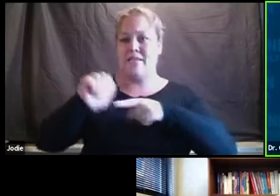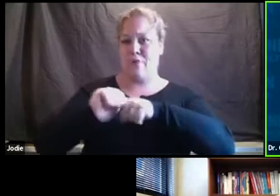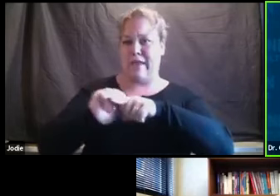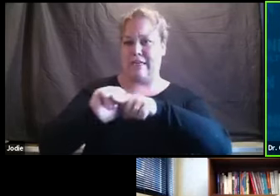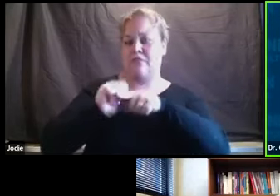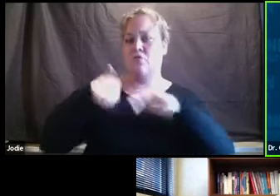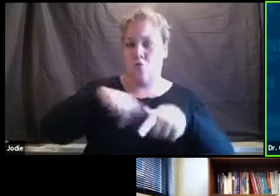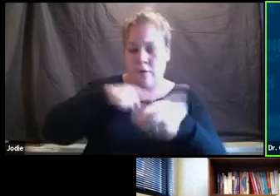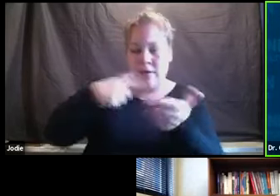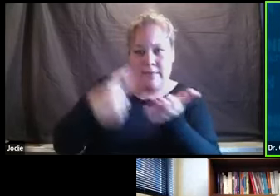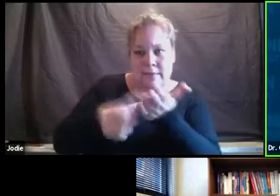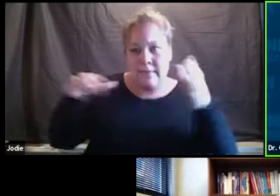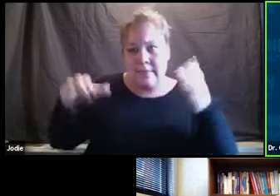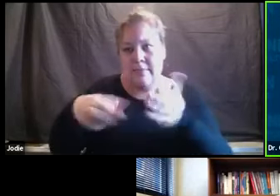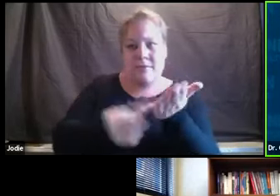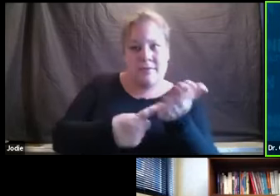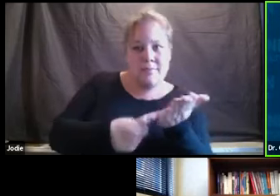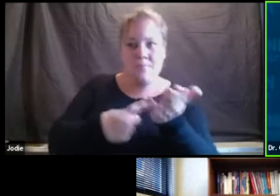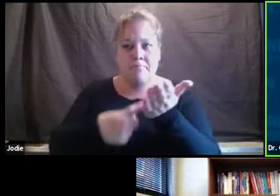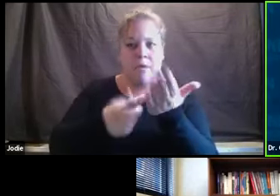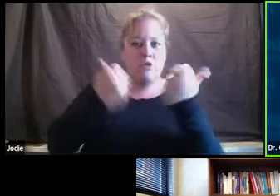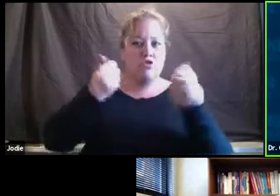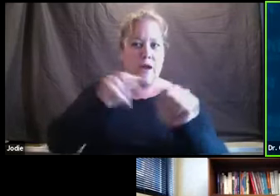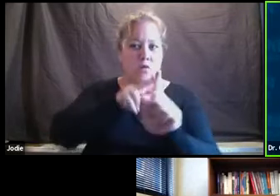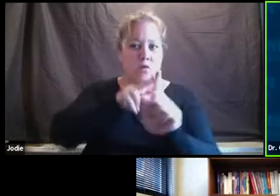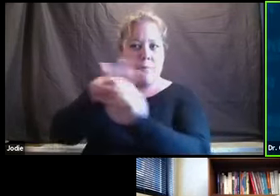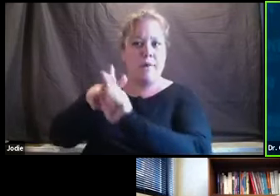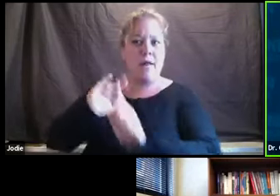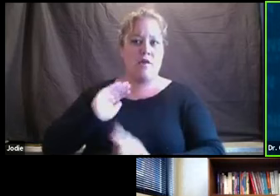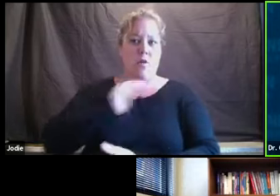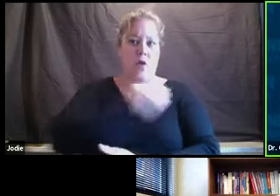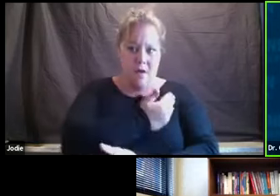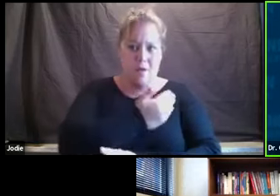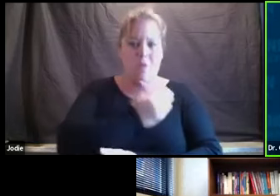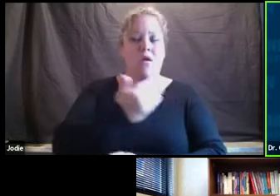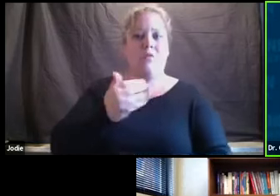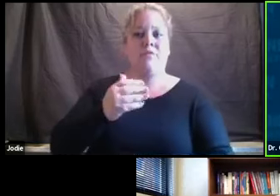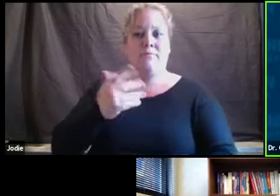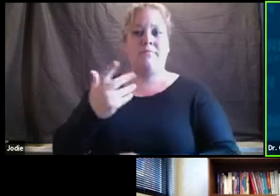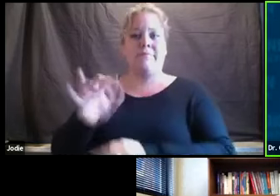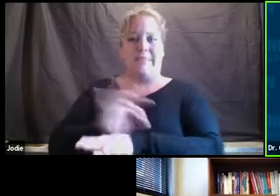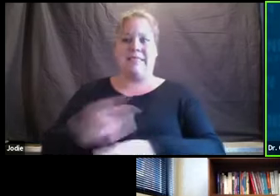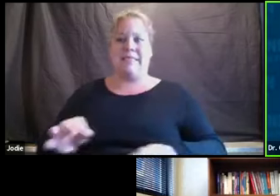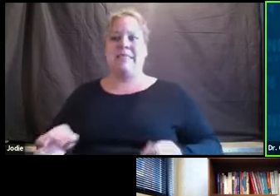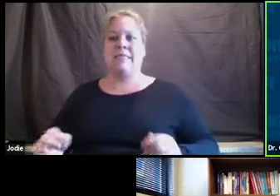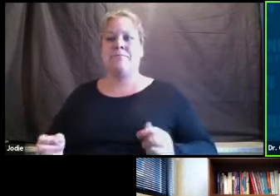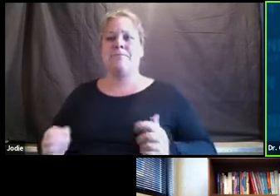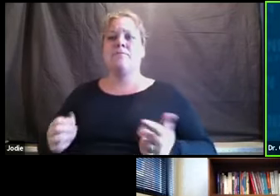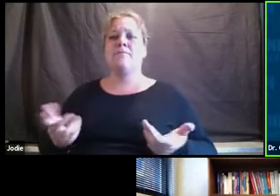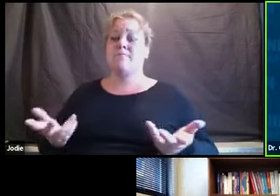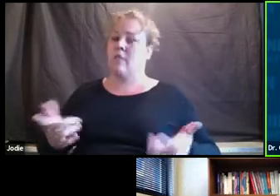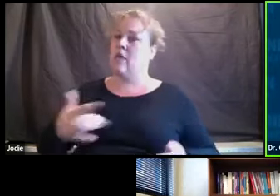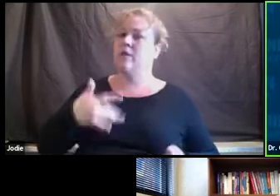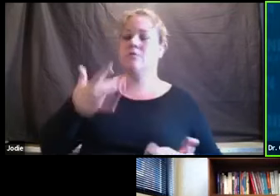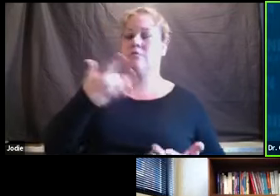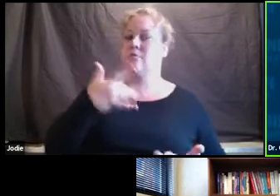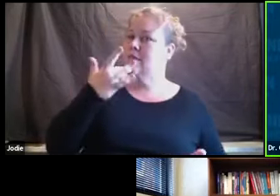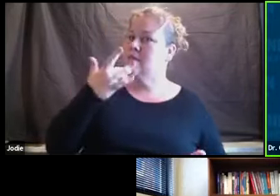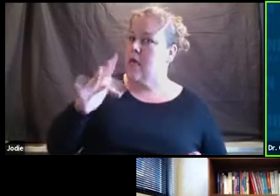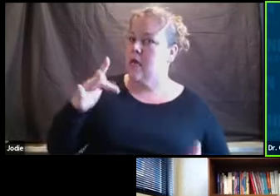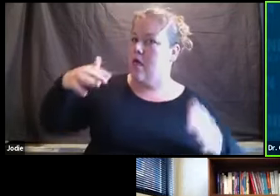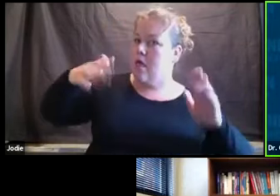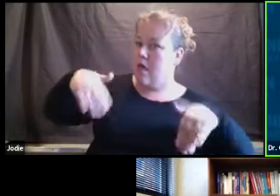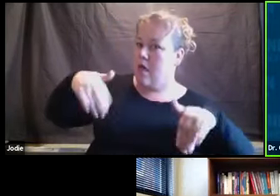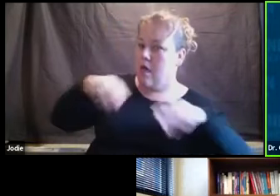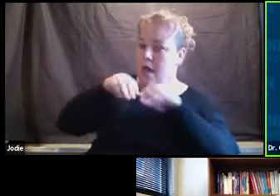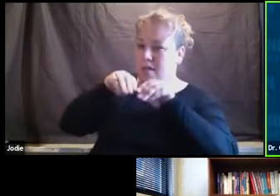care efforts in our community that we are so thankful that we have not experienced an outbreak of COVID in any of our